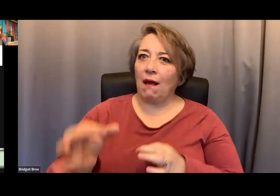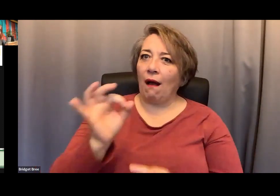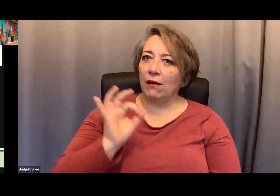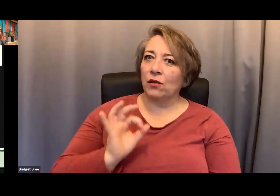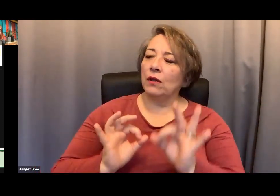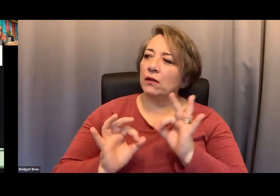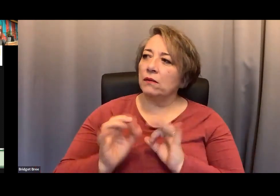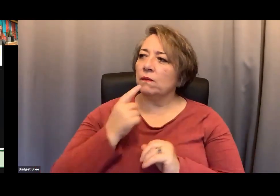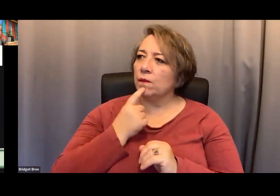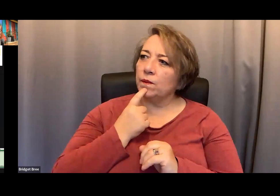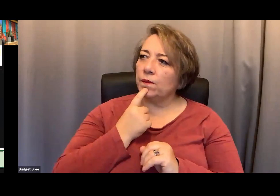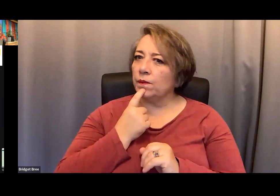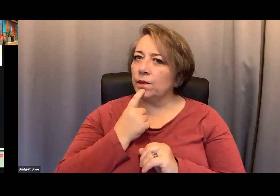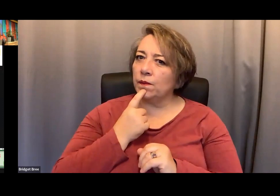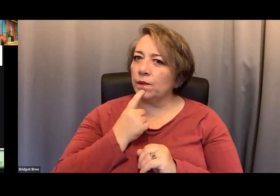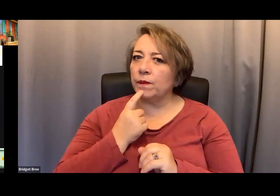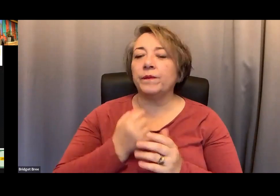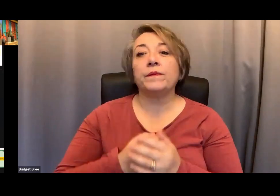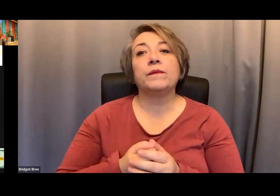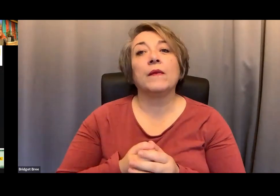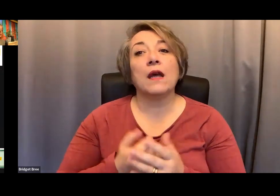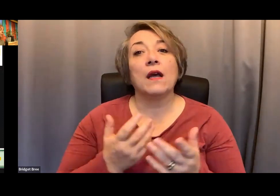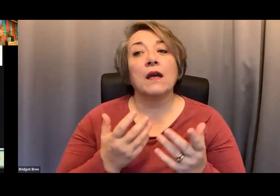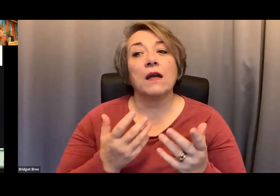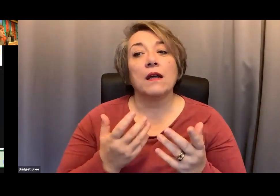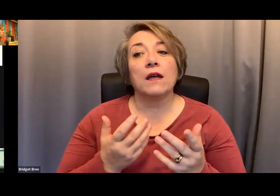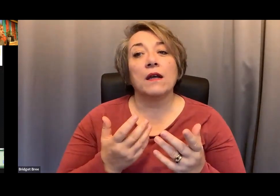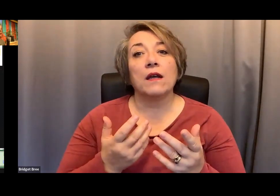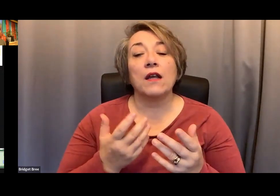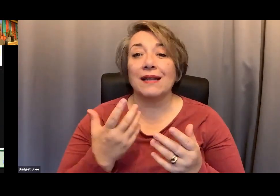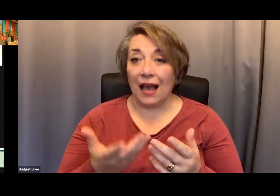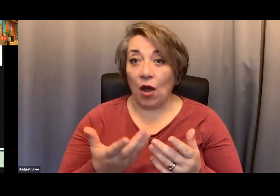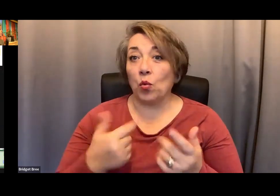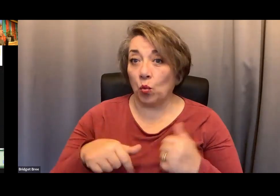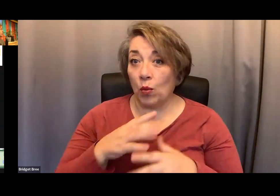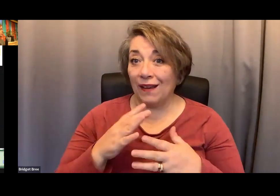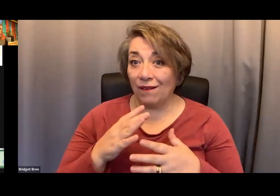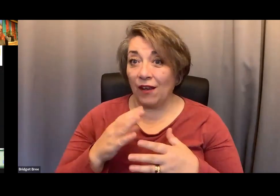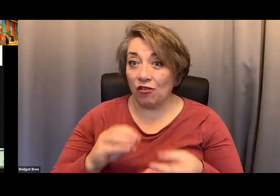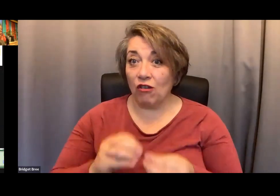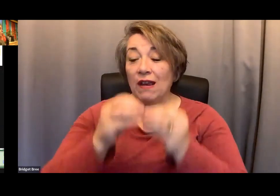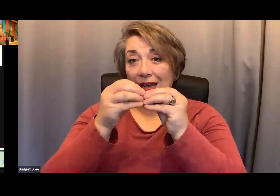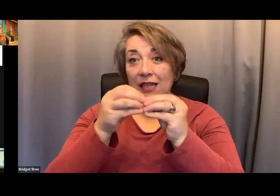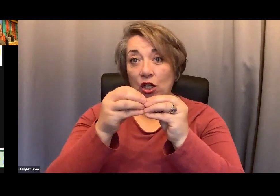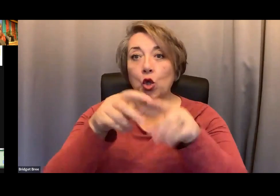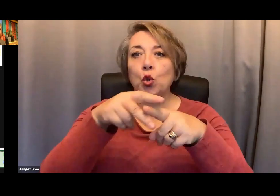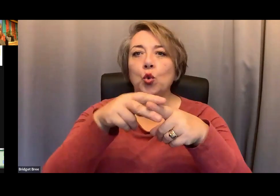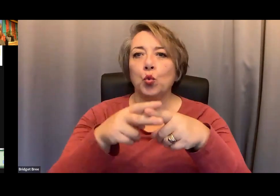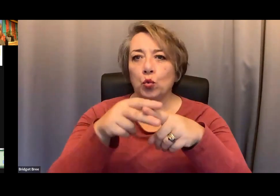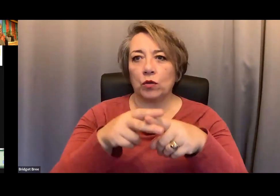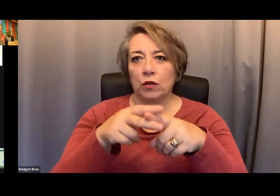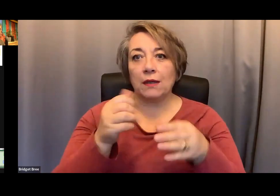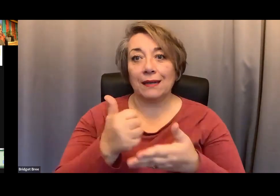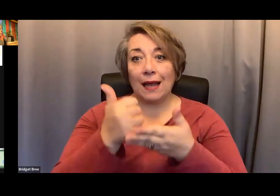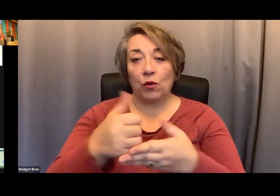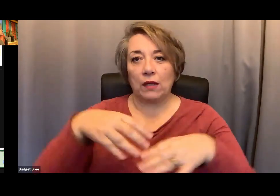donut economics in places. And we at Deal have developed a set of tools to get everybody started. These are all open source and